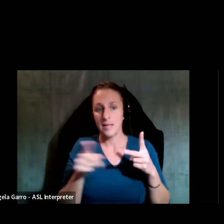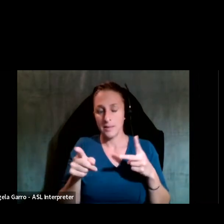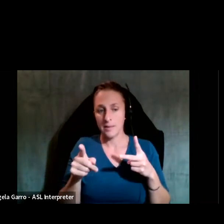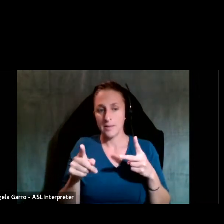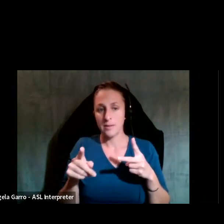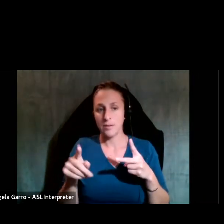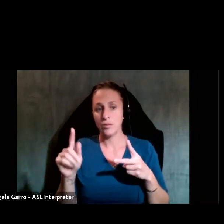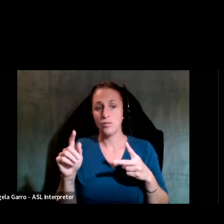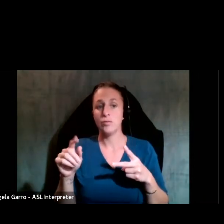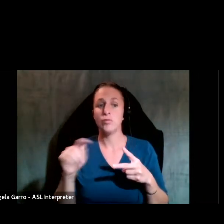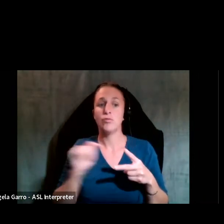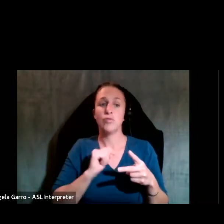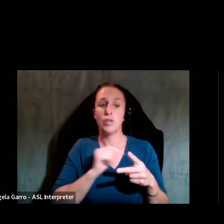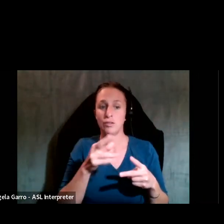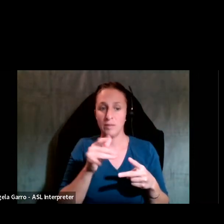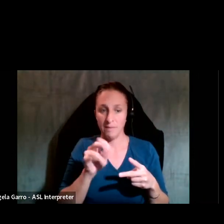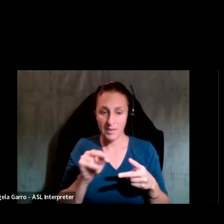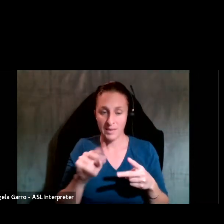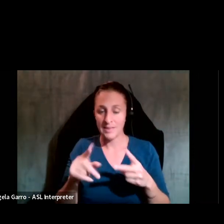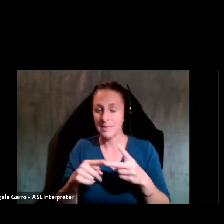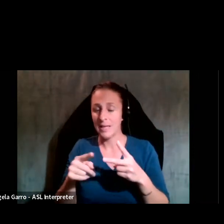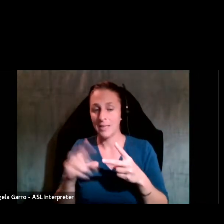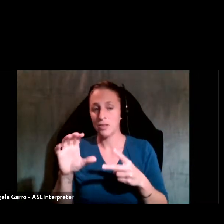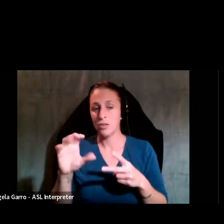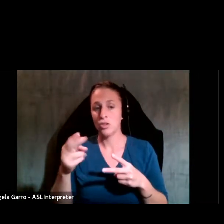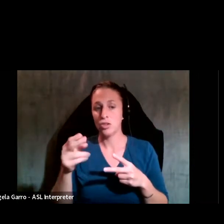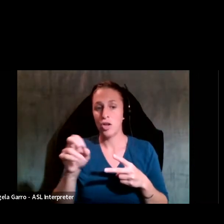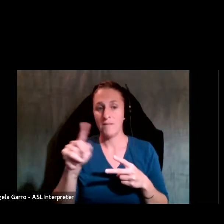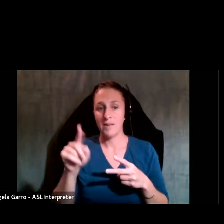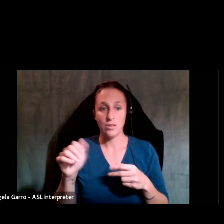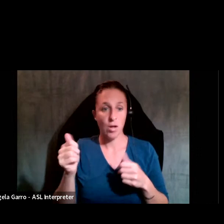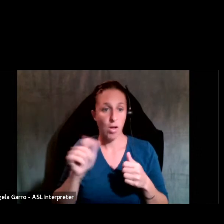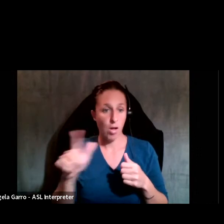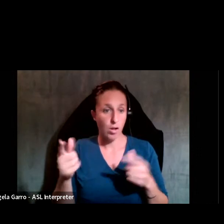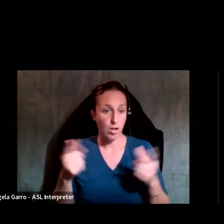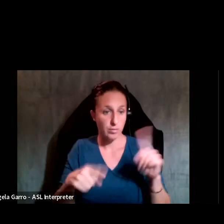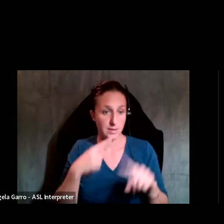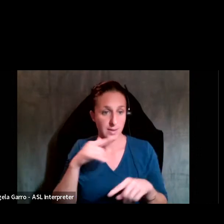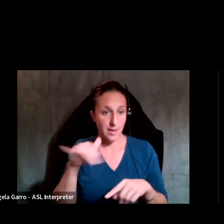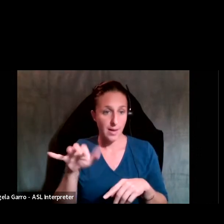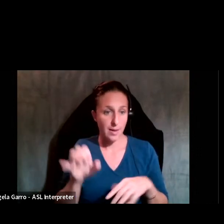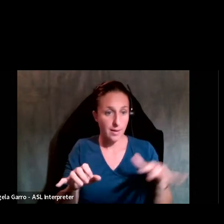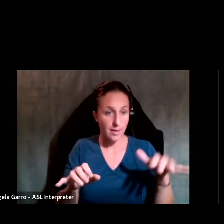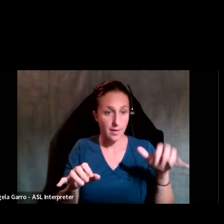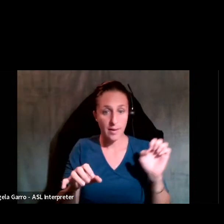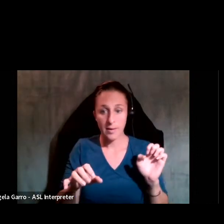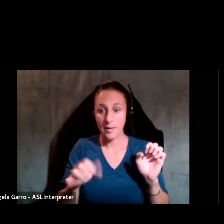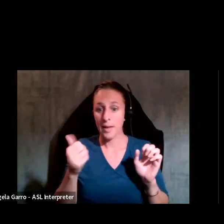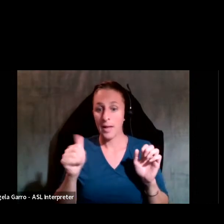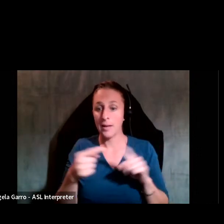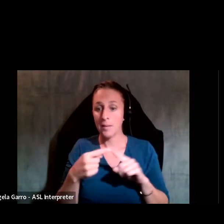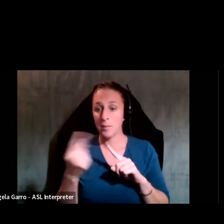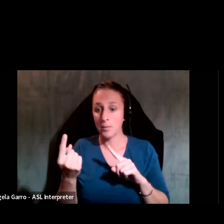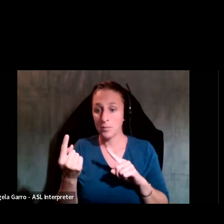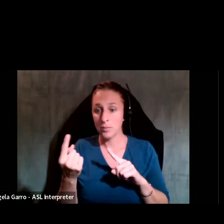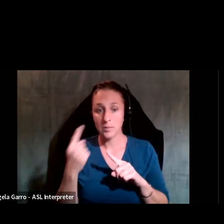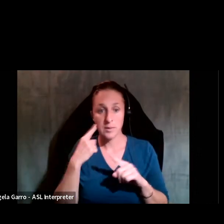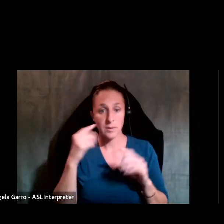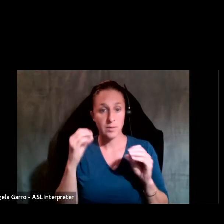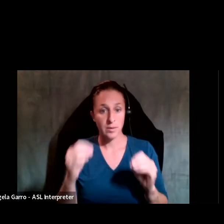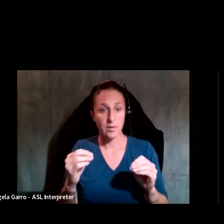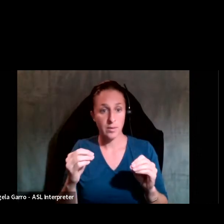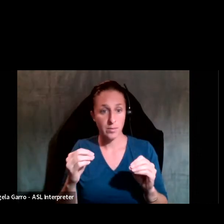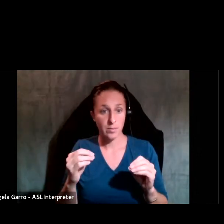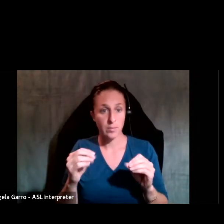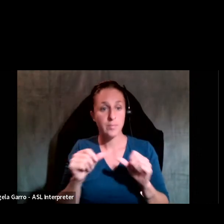motion made by trustee Griffin, seconded by trustee Chavez. All those in favor, please say aye. Aye. Any opposed? Hearing none, motion